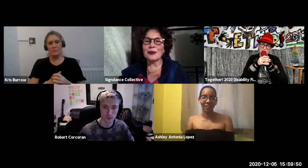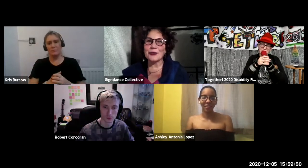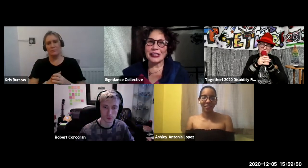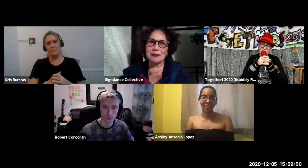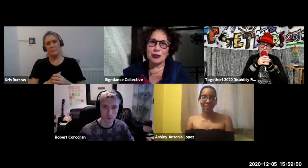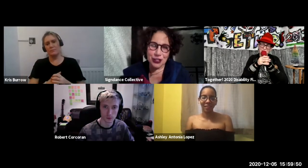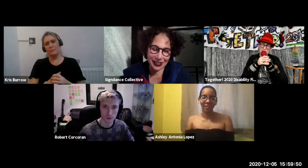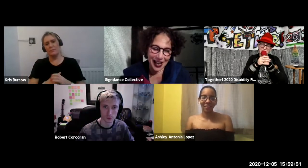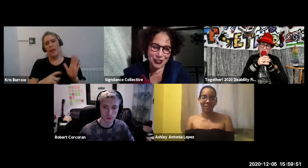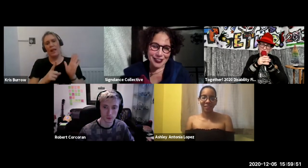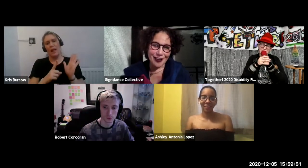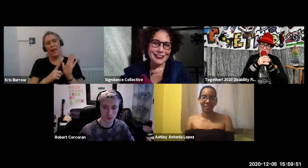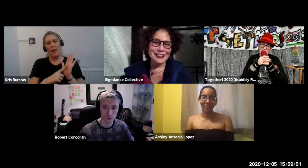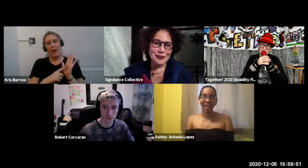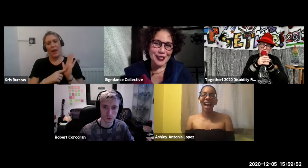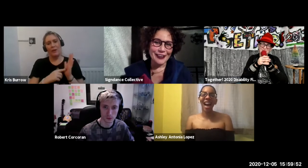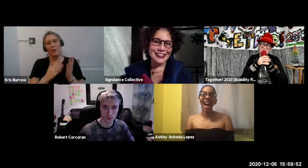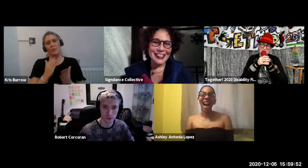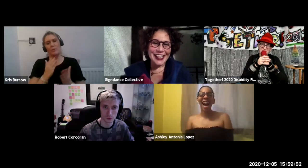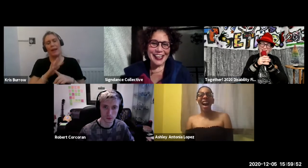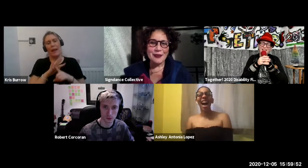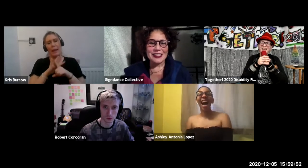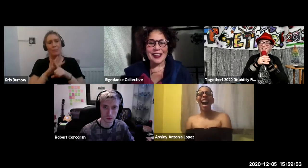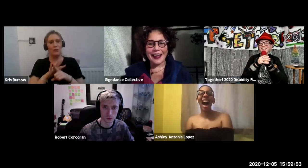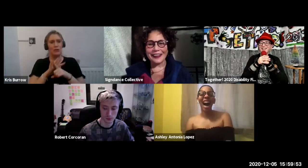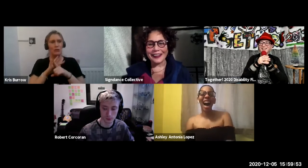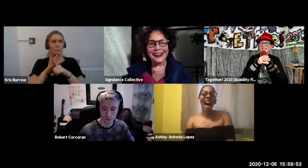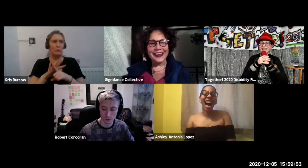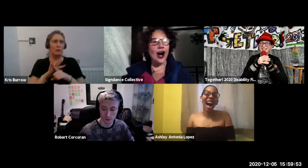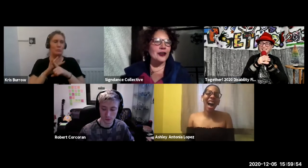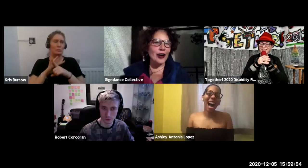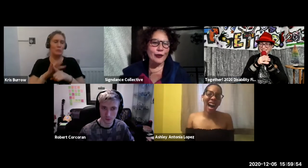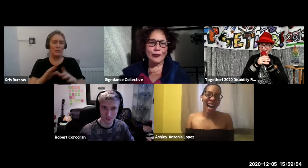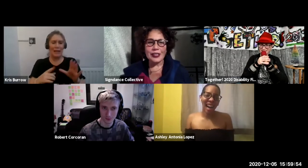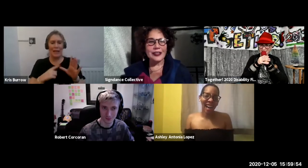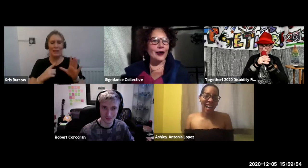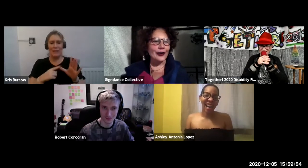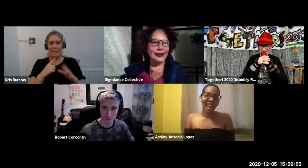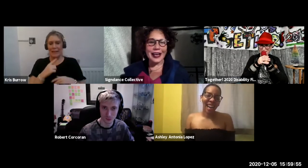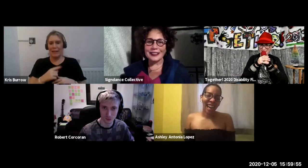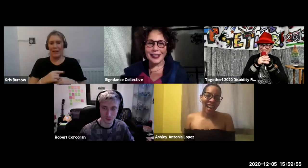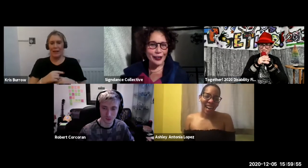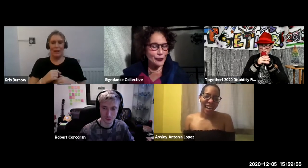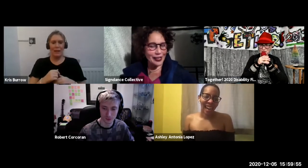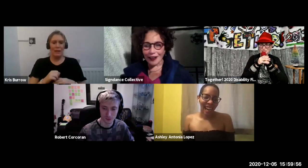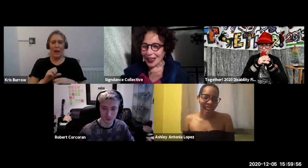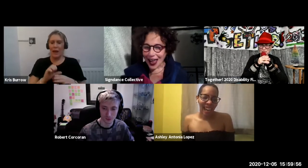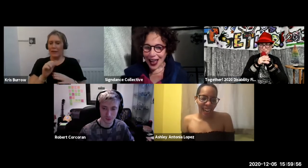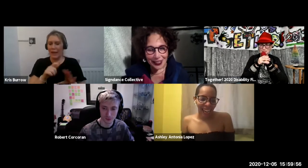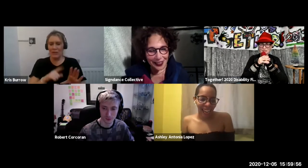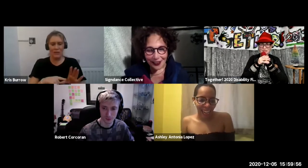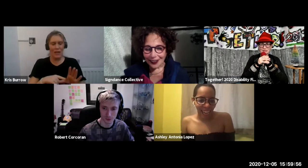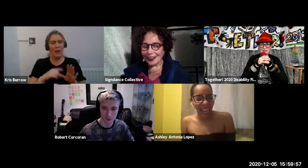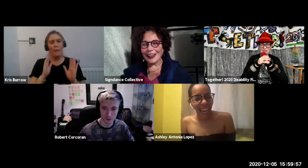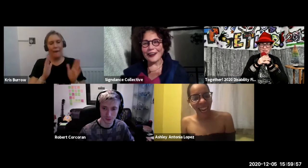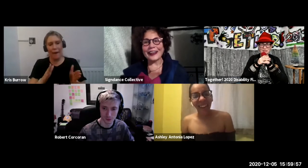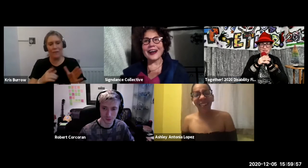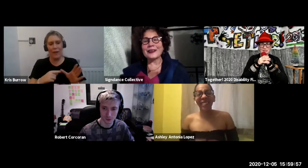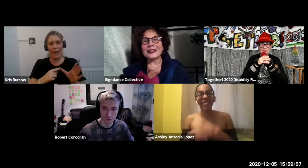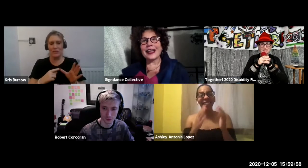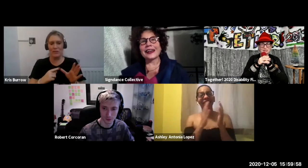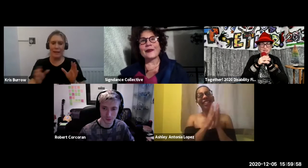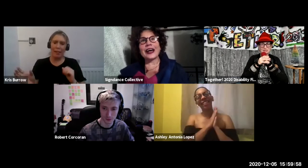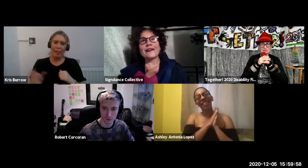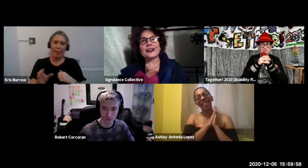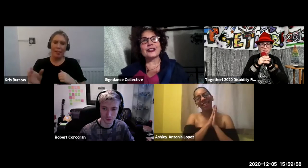Lionel was really pushing Ashley on us, to be honest. He was like, "Oh no, we know next year we got to get Ashley here," you know. And I